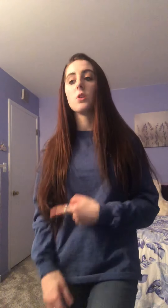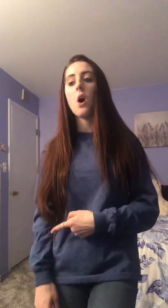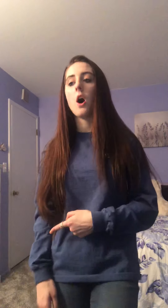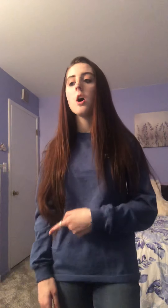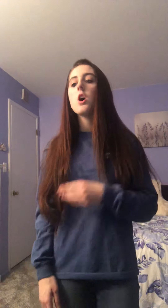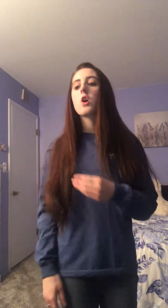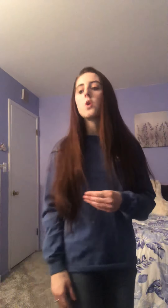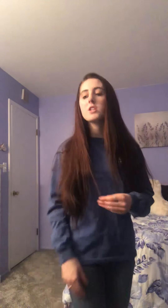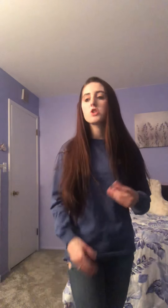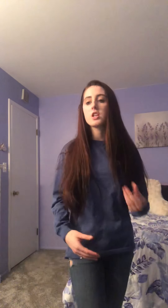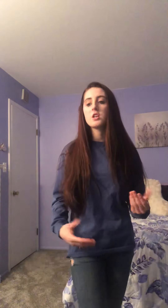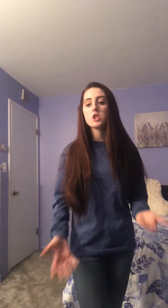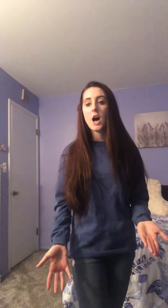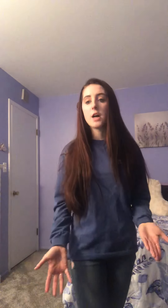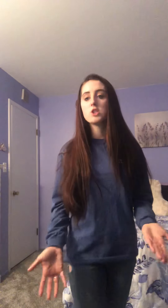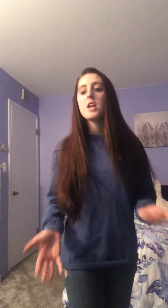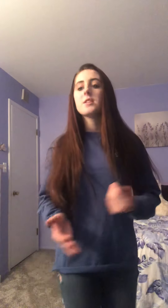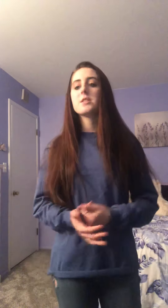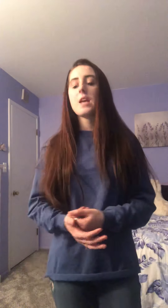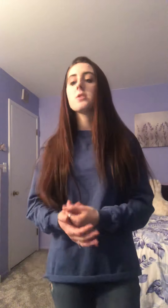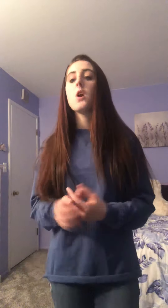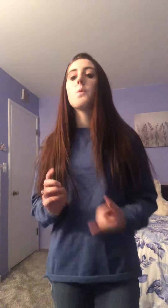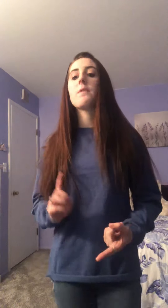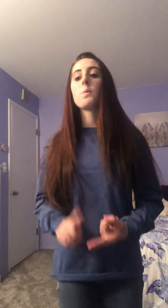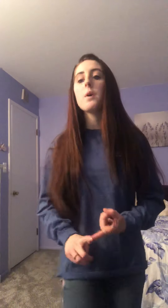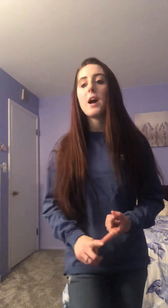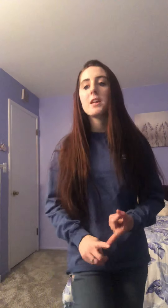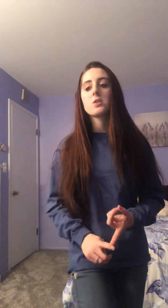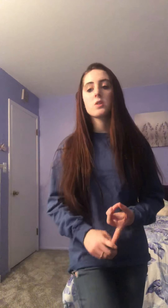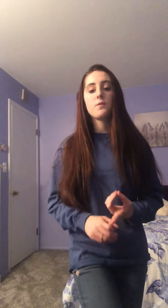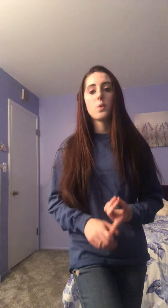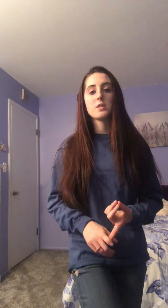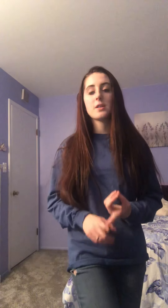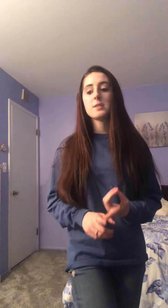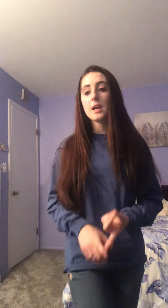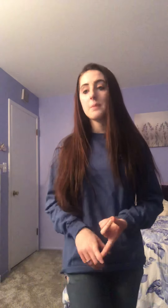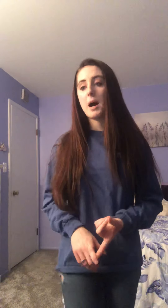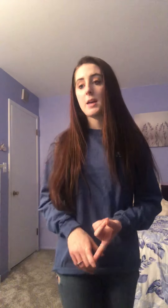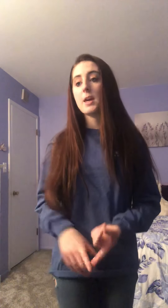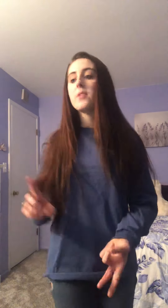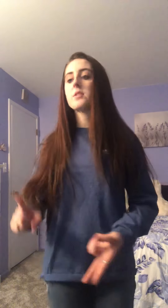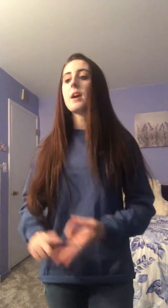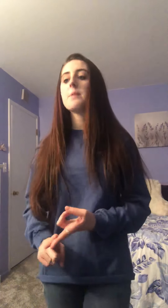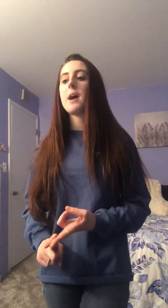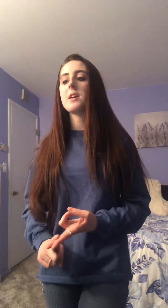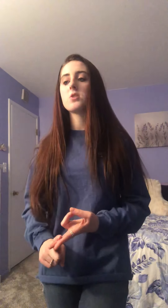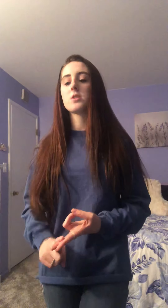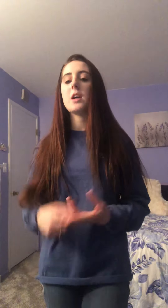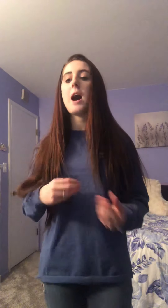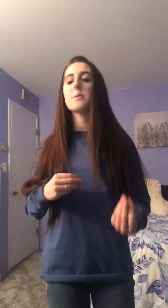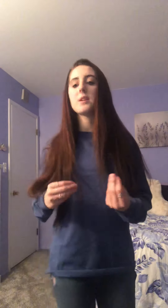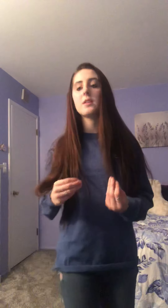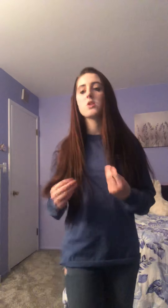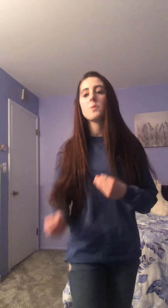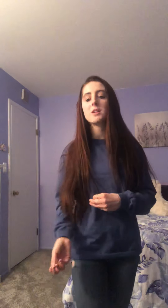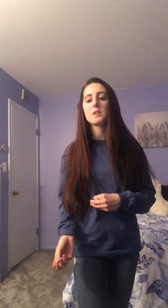law, according to Sheila Dodge, states whenever one body exerts a force on a second body, the second body exerts an oppositely directed